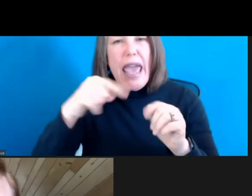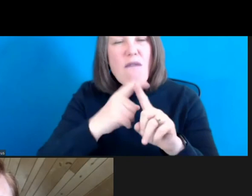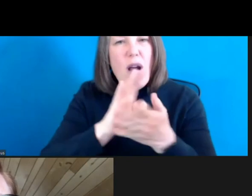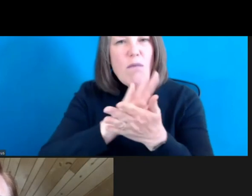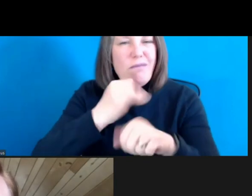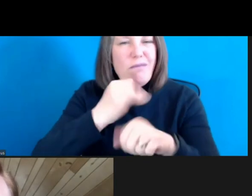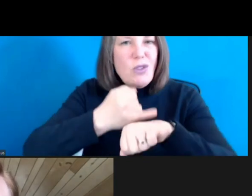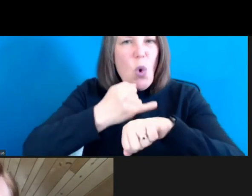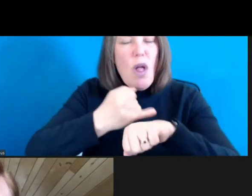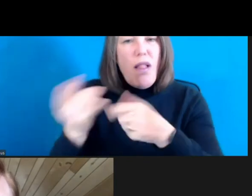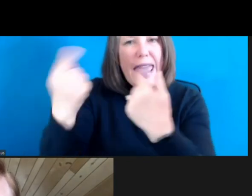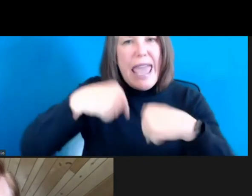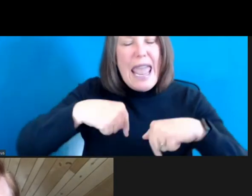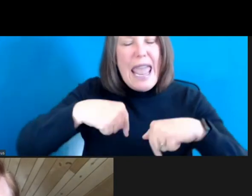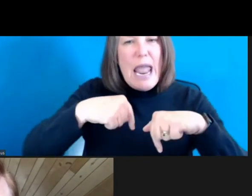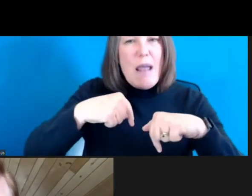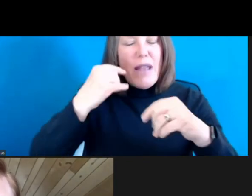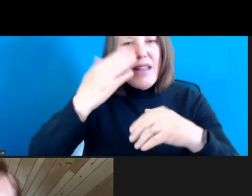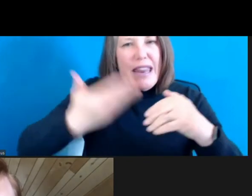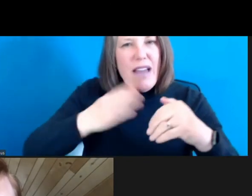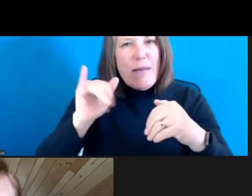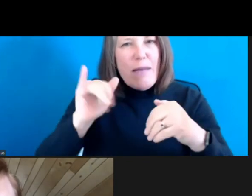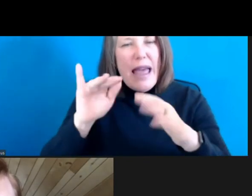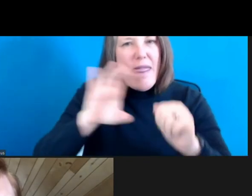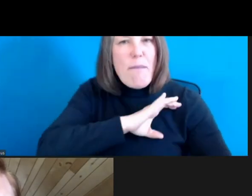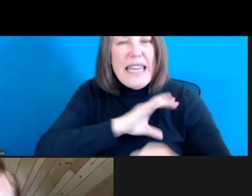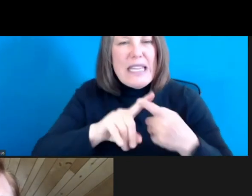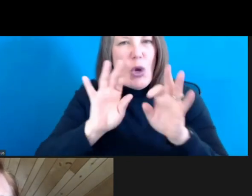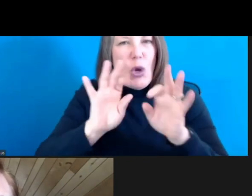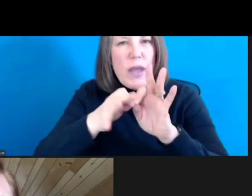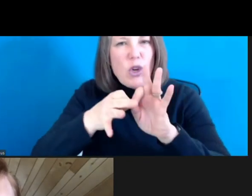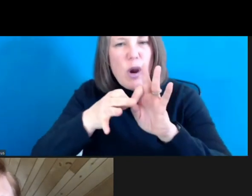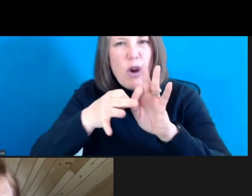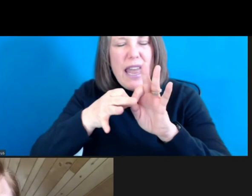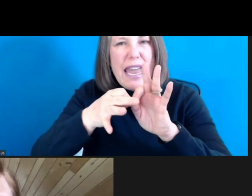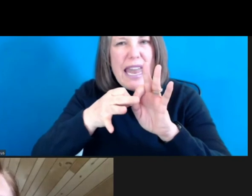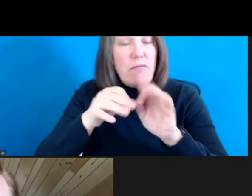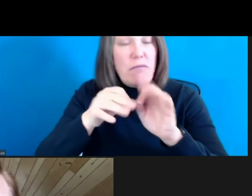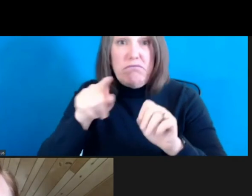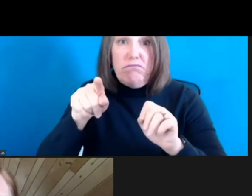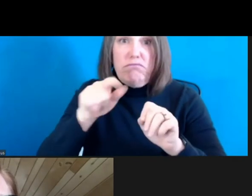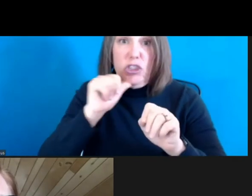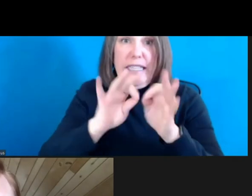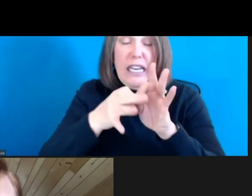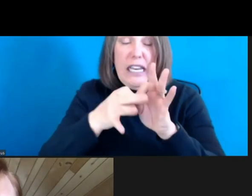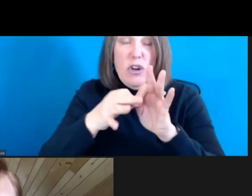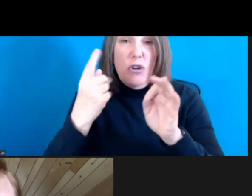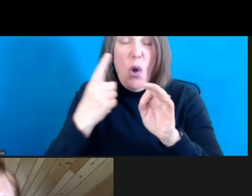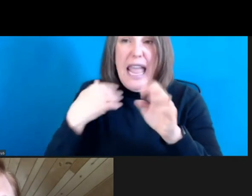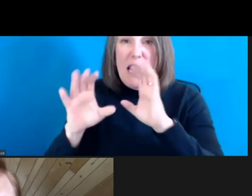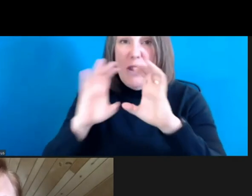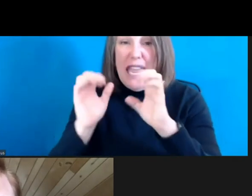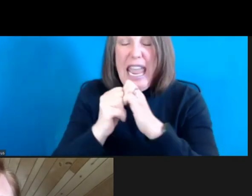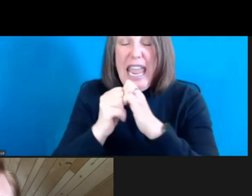school came and was invited by the police to interpret, she did not interpret. She only had a